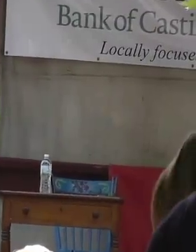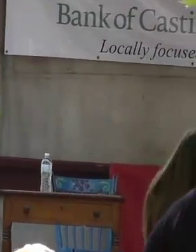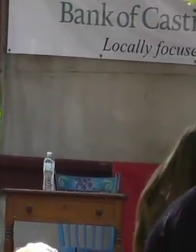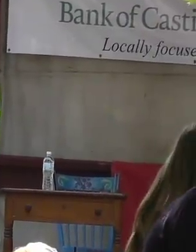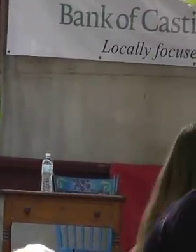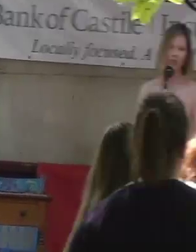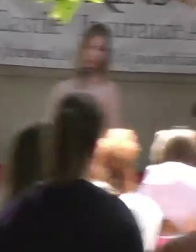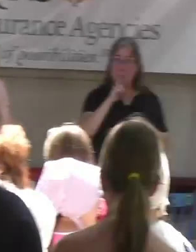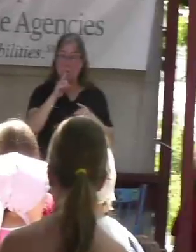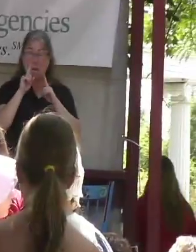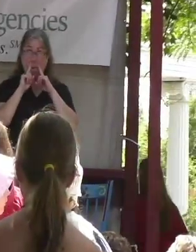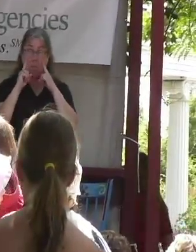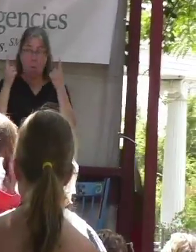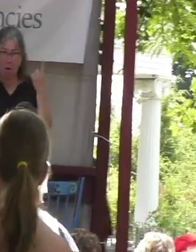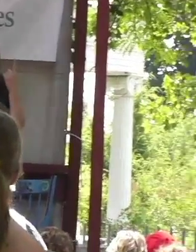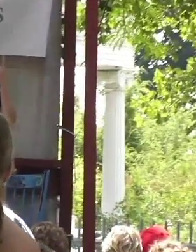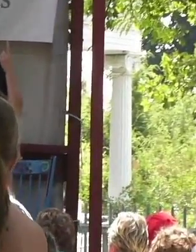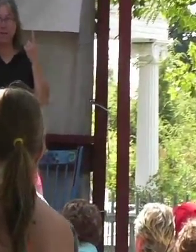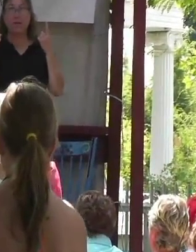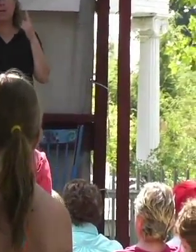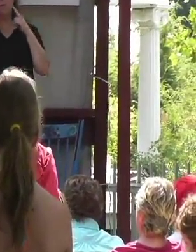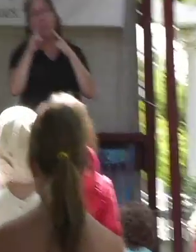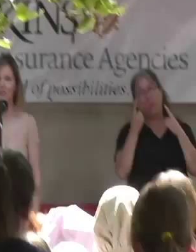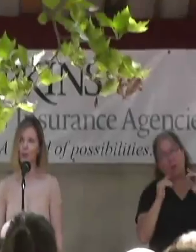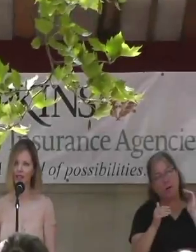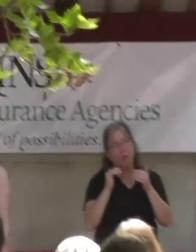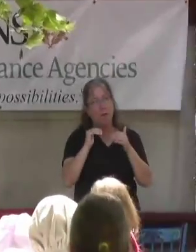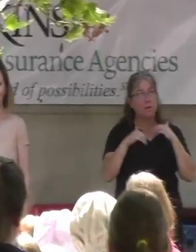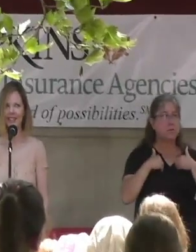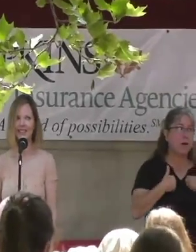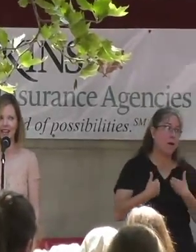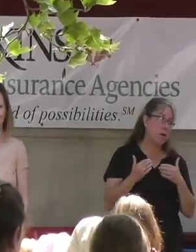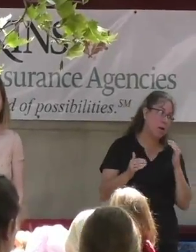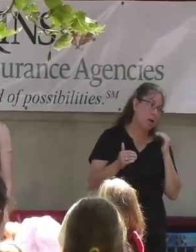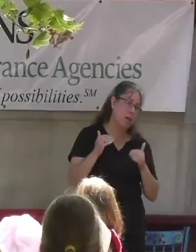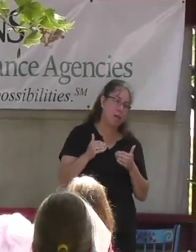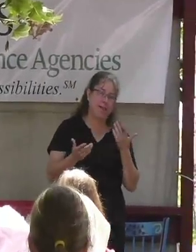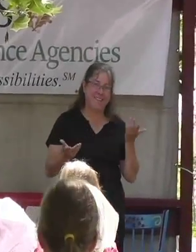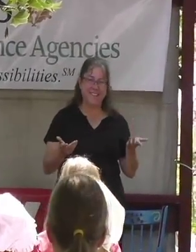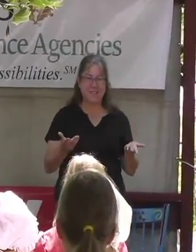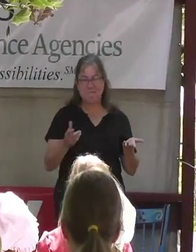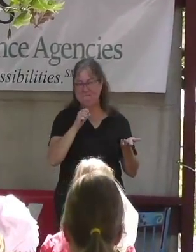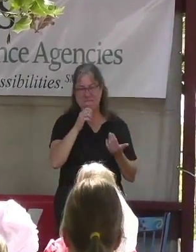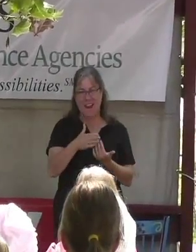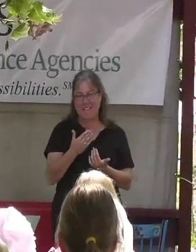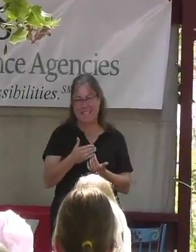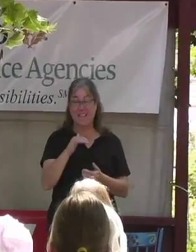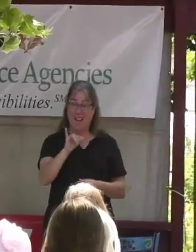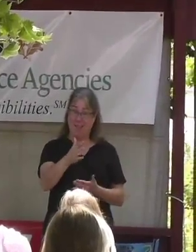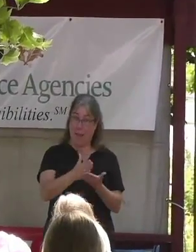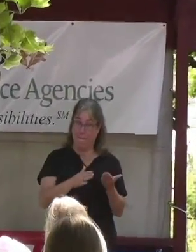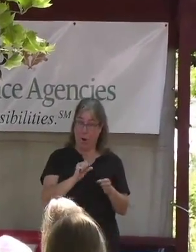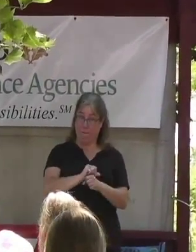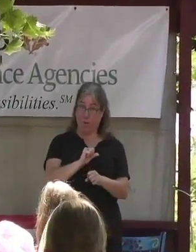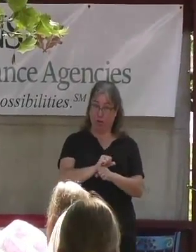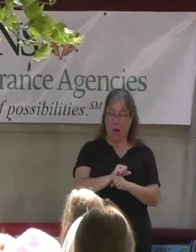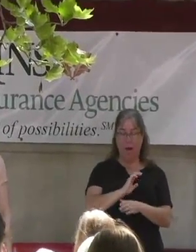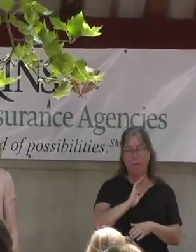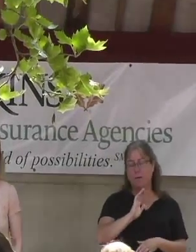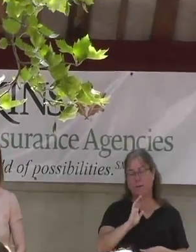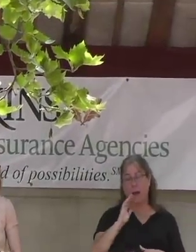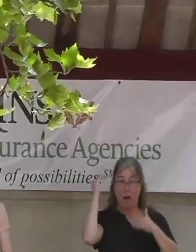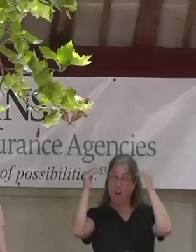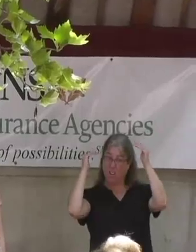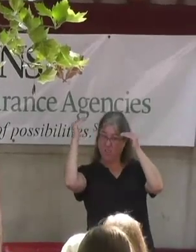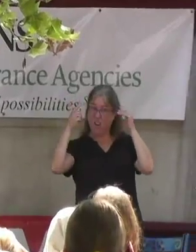really, really bored, it makes you really tired. And so it's not easy. That's the part of the job that any adult will tell you